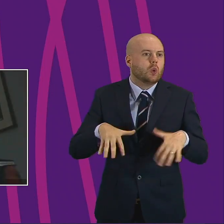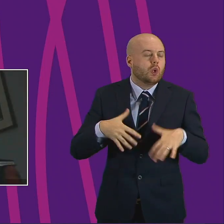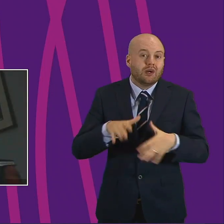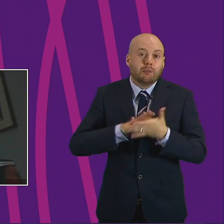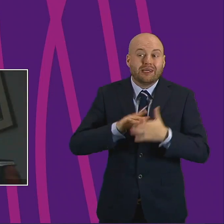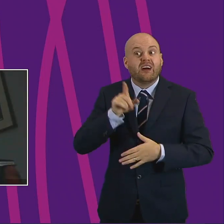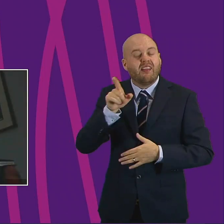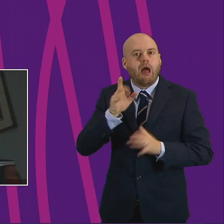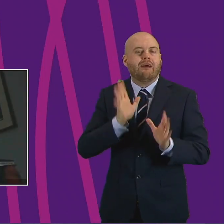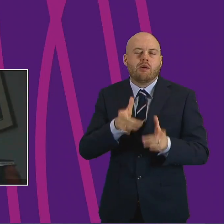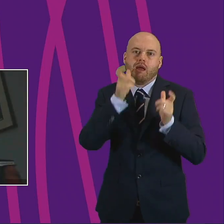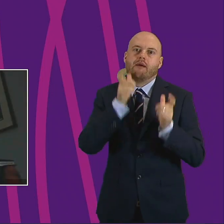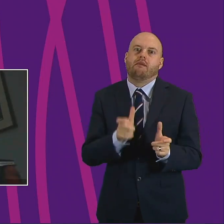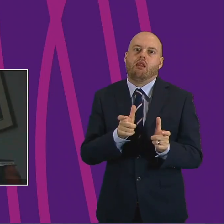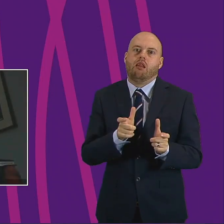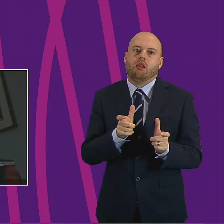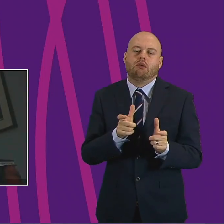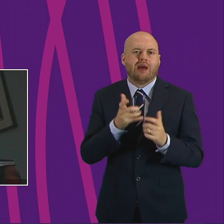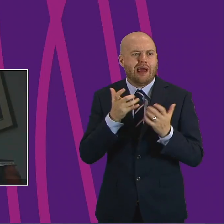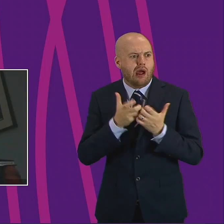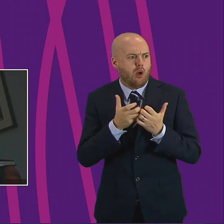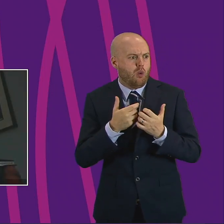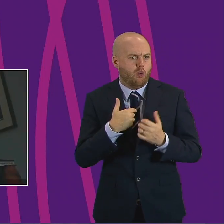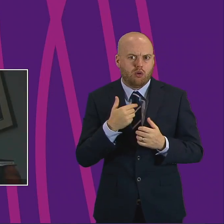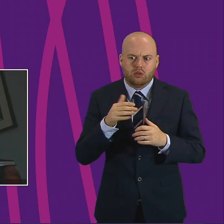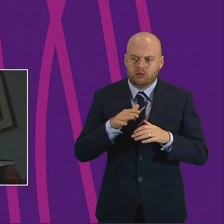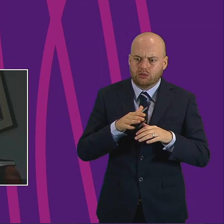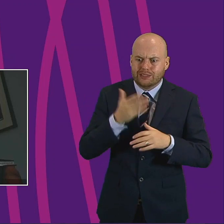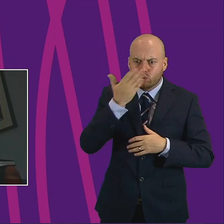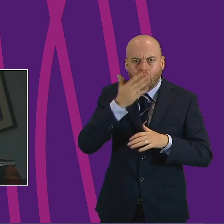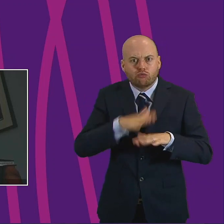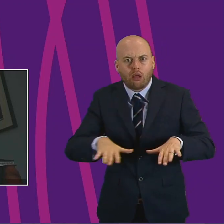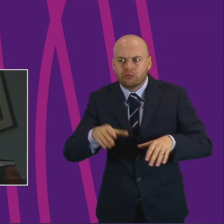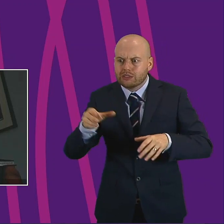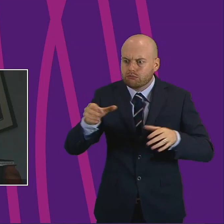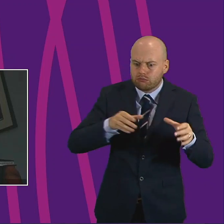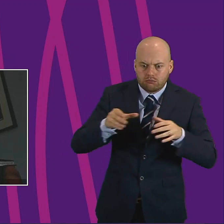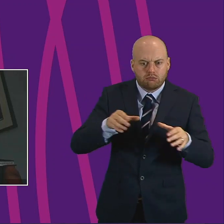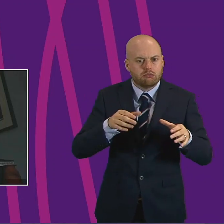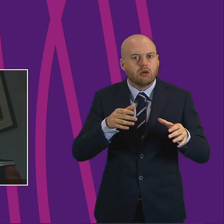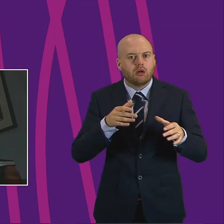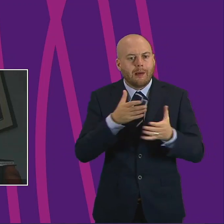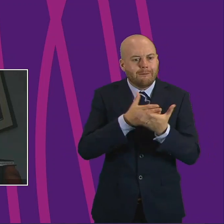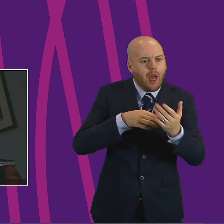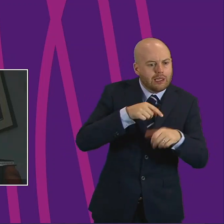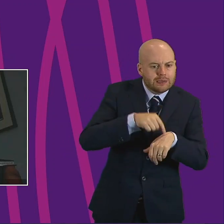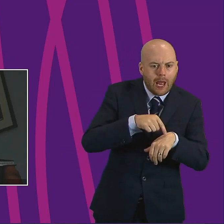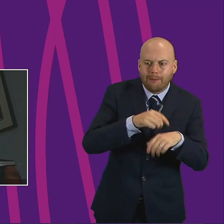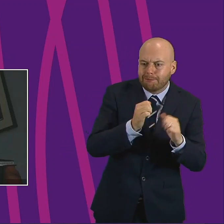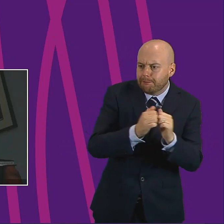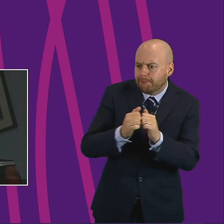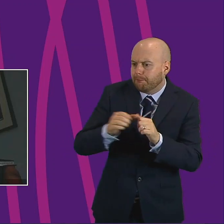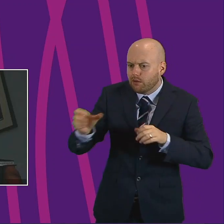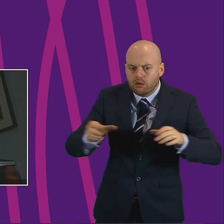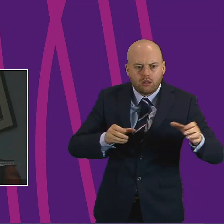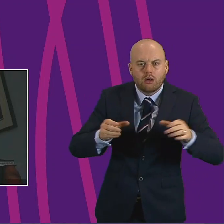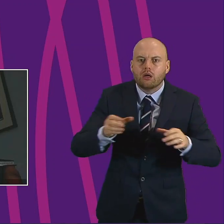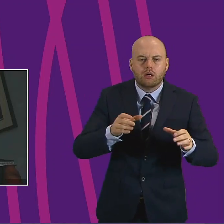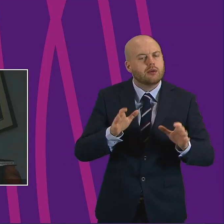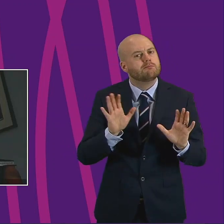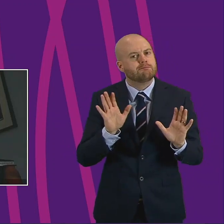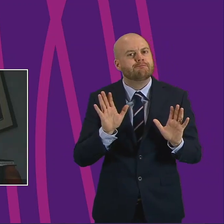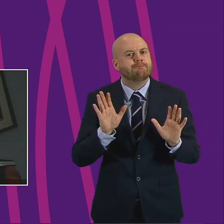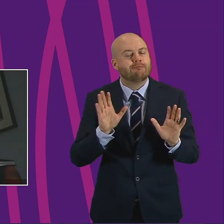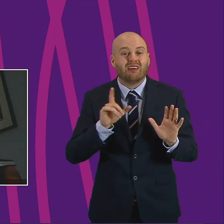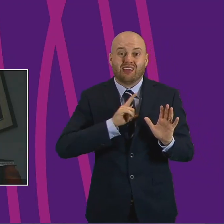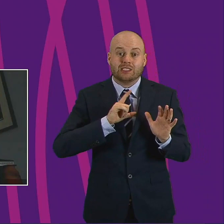the accommodation that's available to them. And what the strategic framework puts in place is the facility for